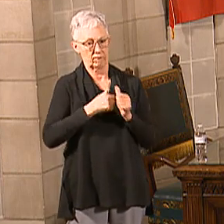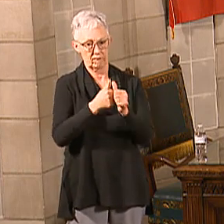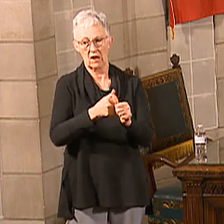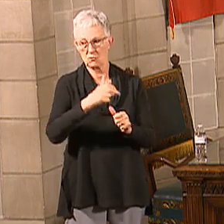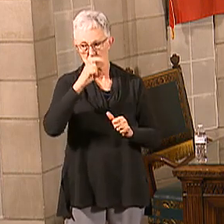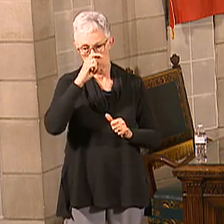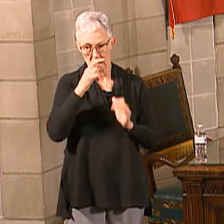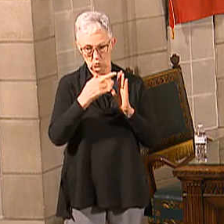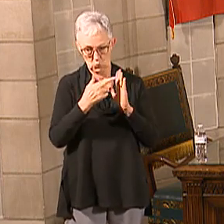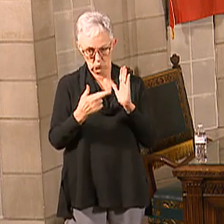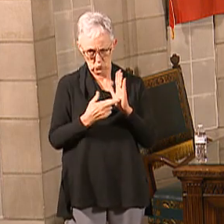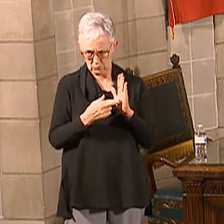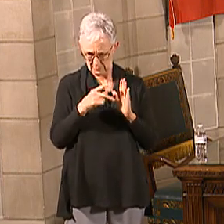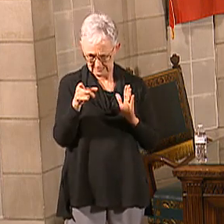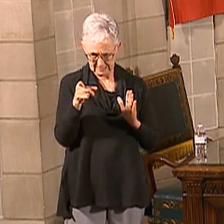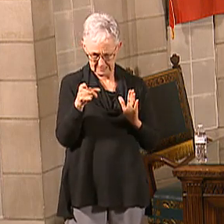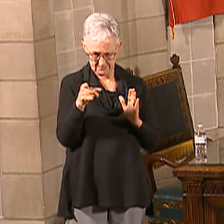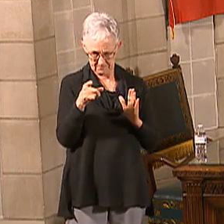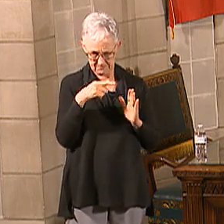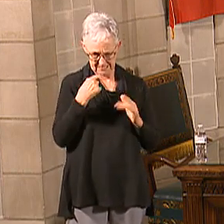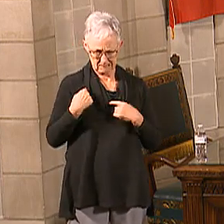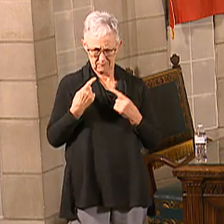3 days, we had something like,